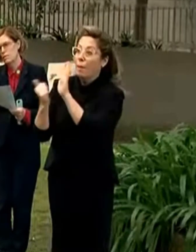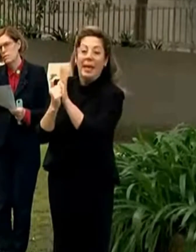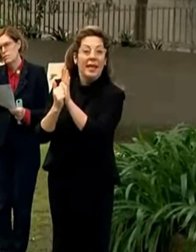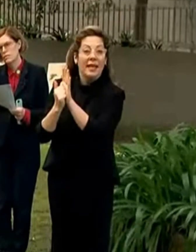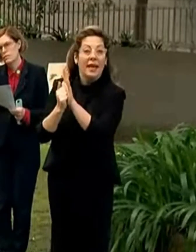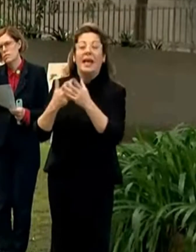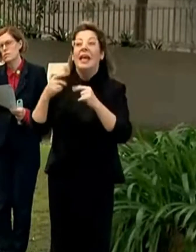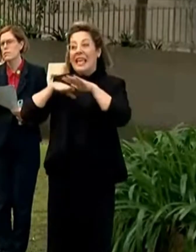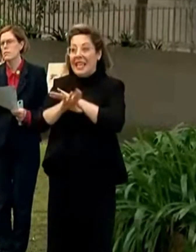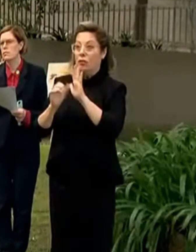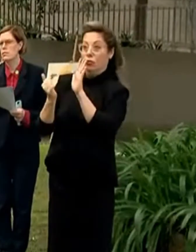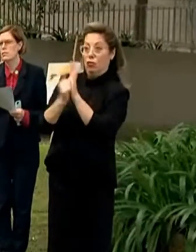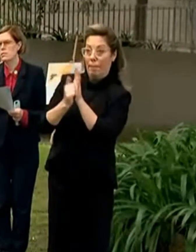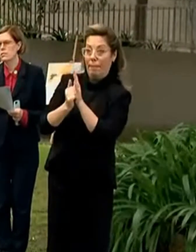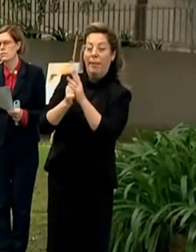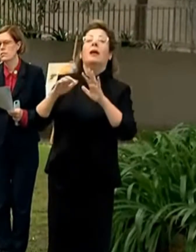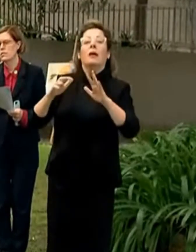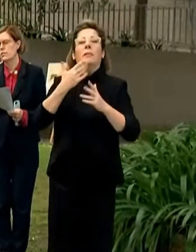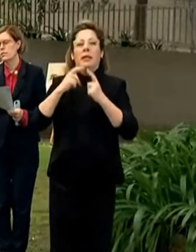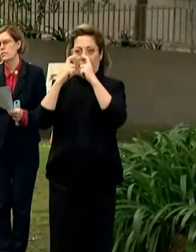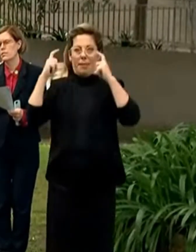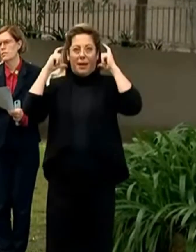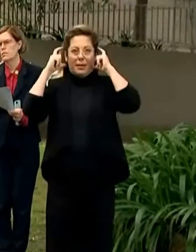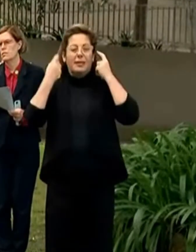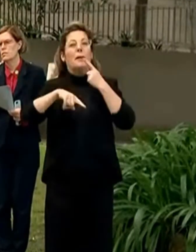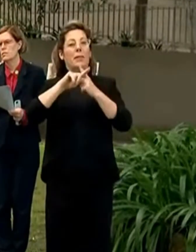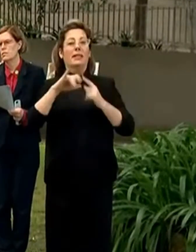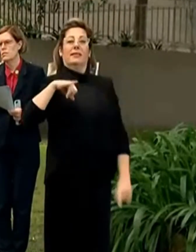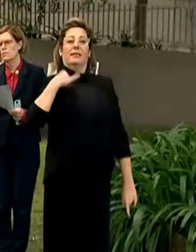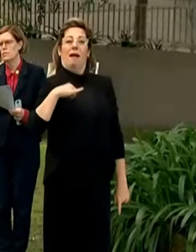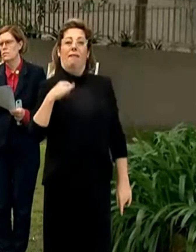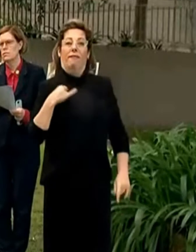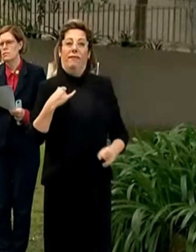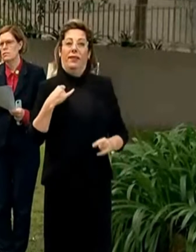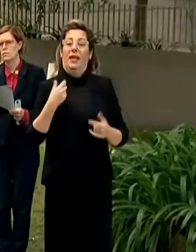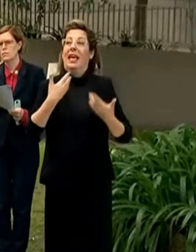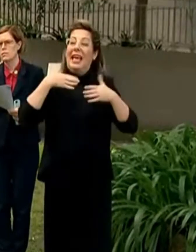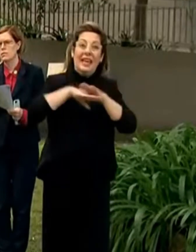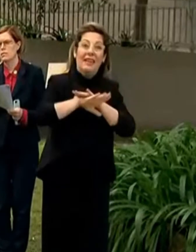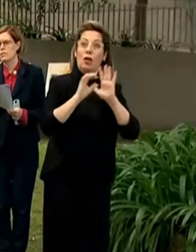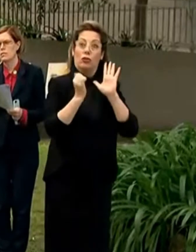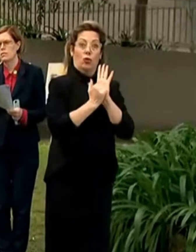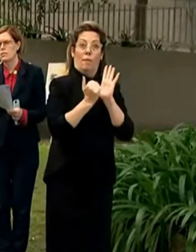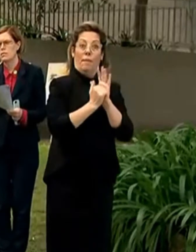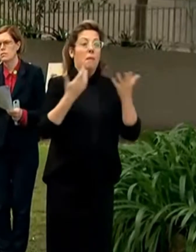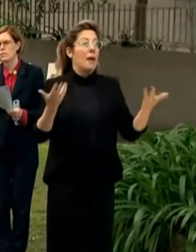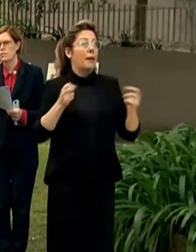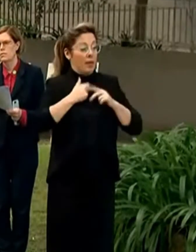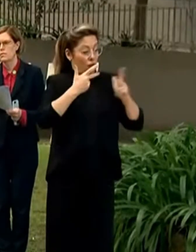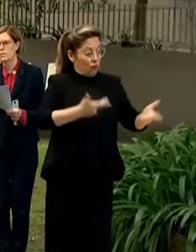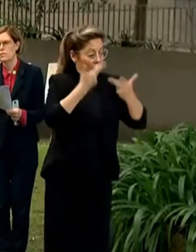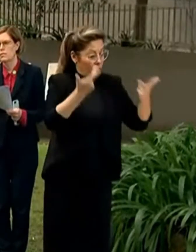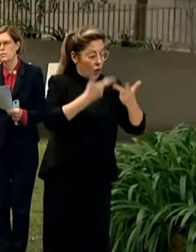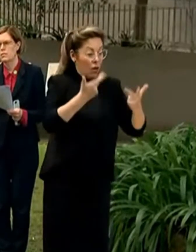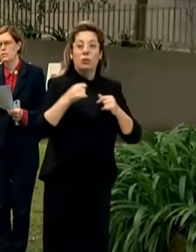who are customer-facing wearing masks, whether they're in hospitality venues or whether they're in retail. Whenever they're facing customers, we want